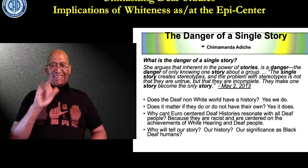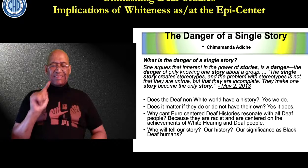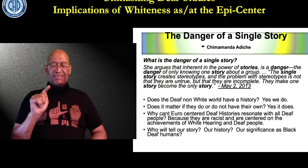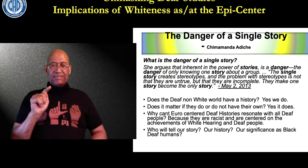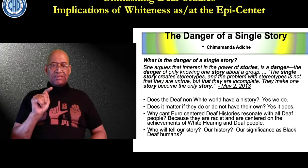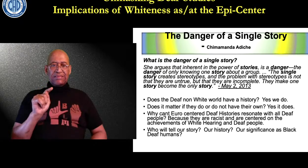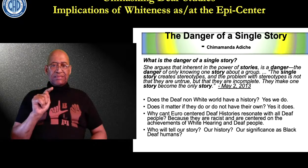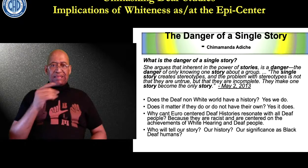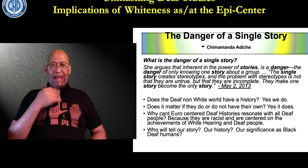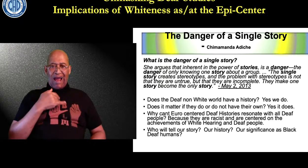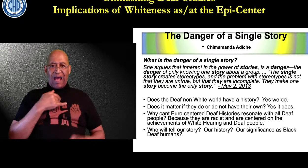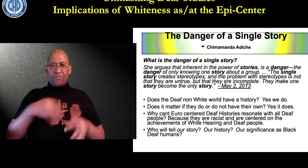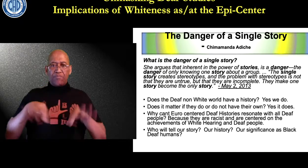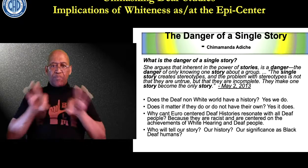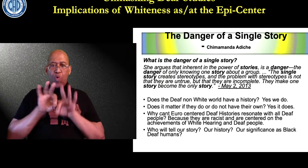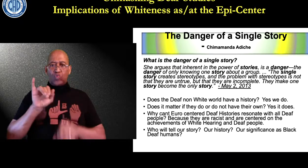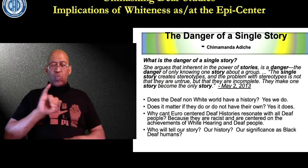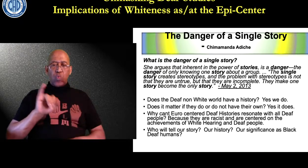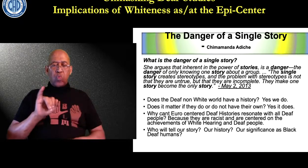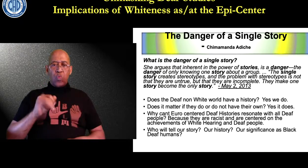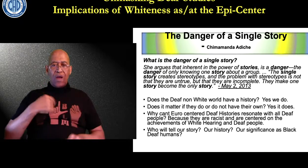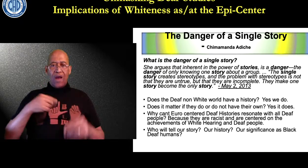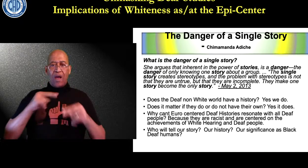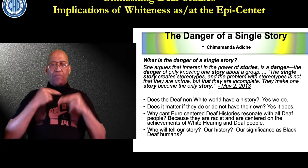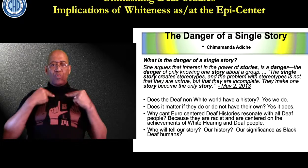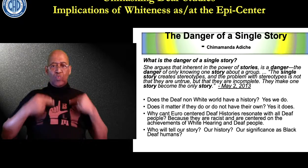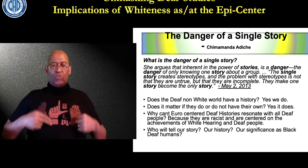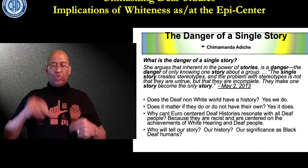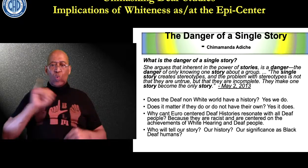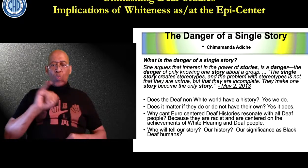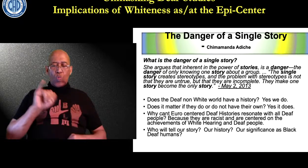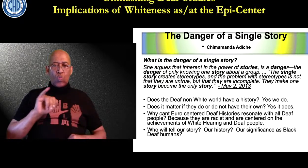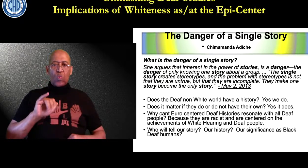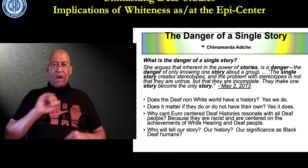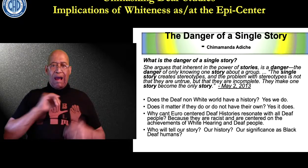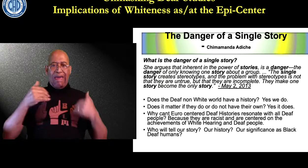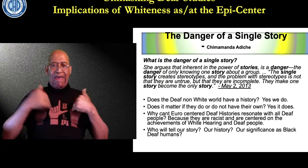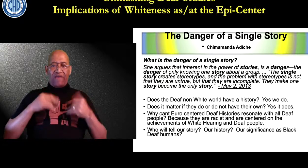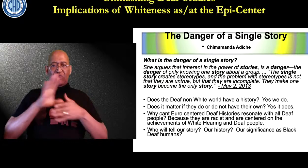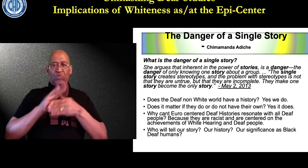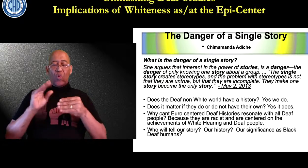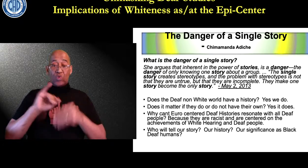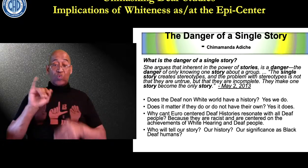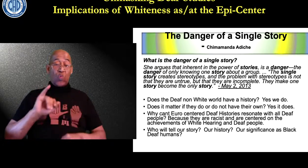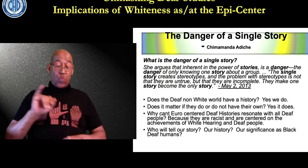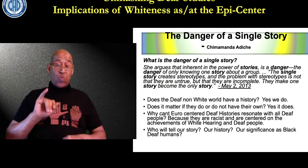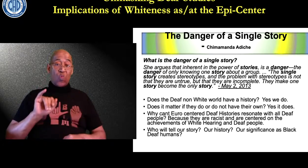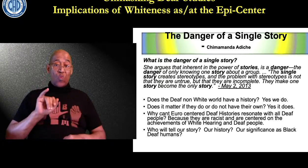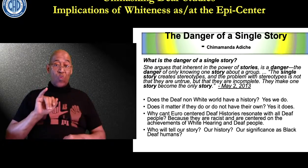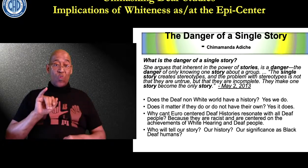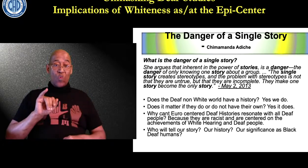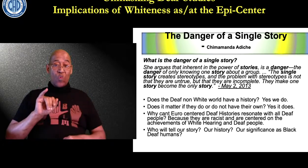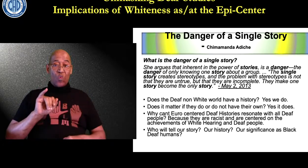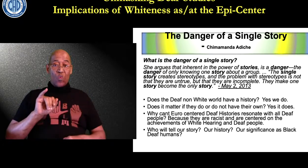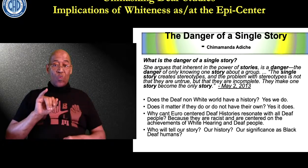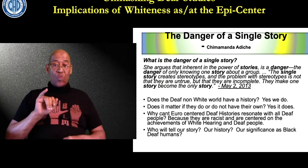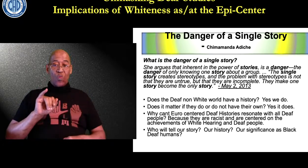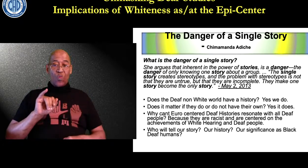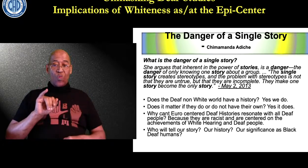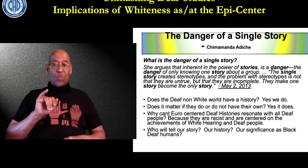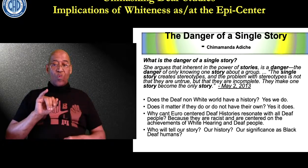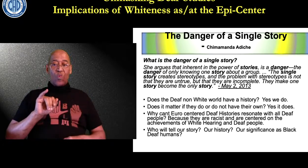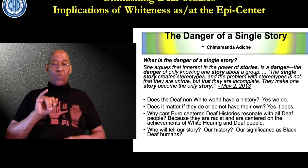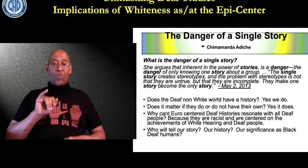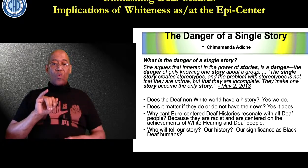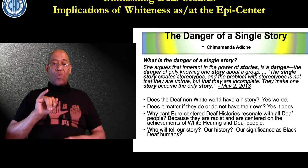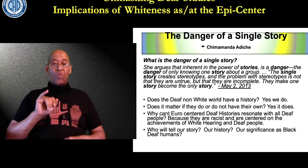our world where people are raising their hand and saying, hey, I'm here. I exist. I'm important too. I'm a human as